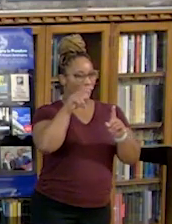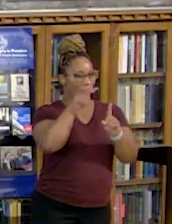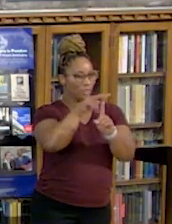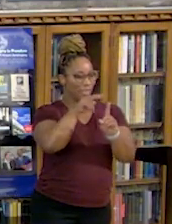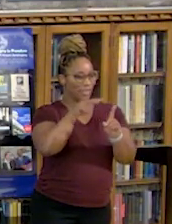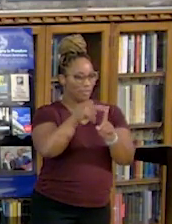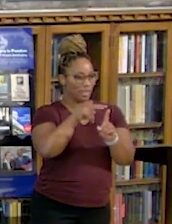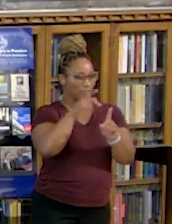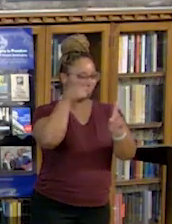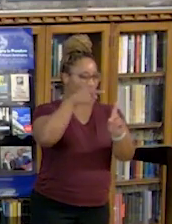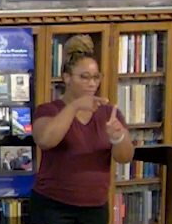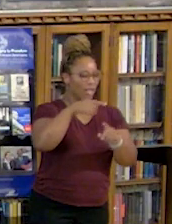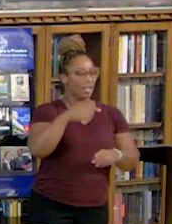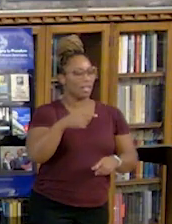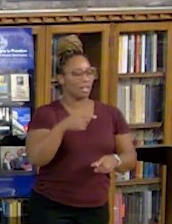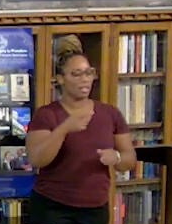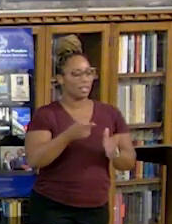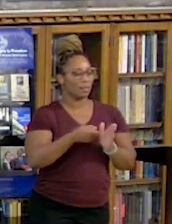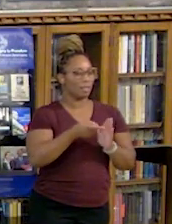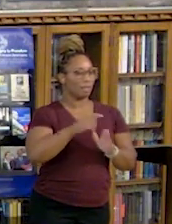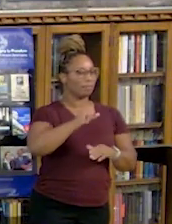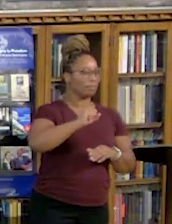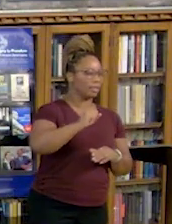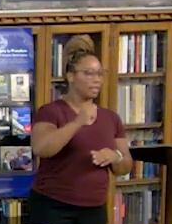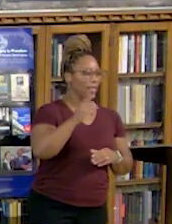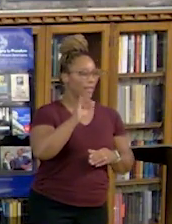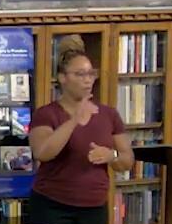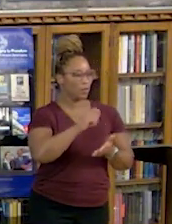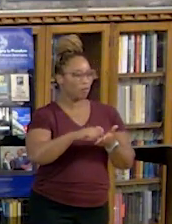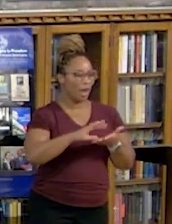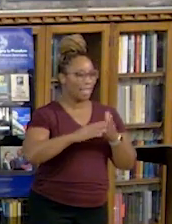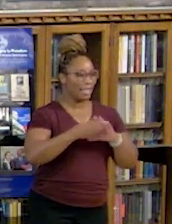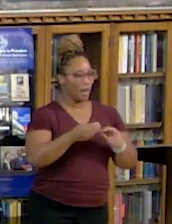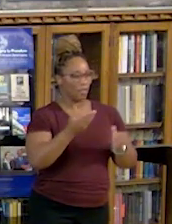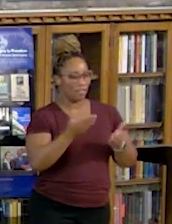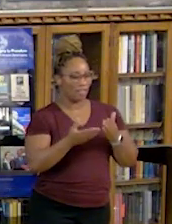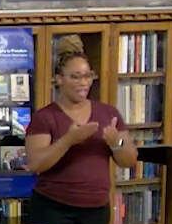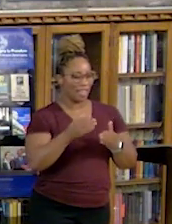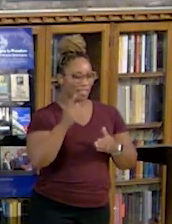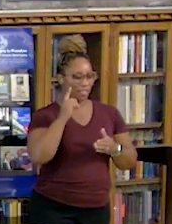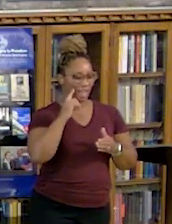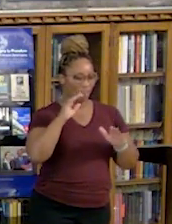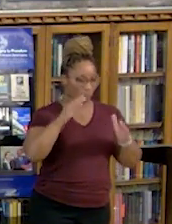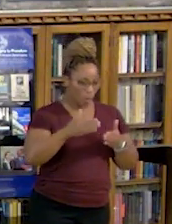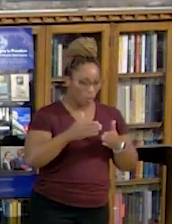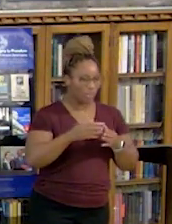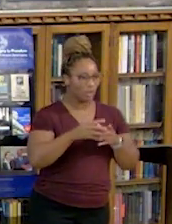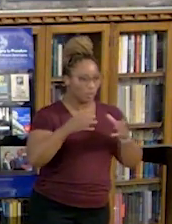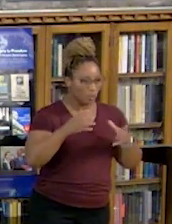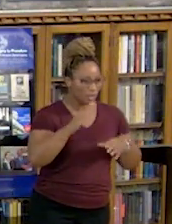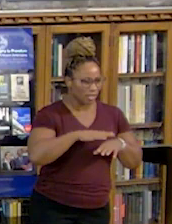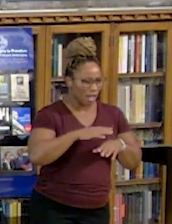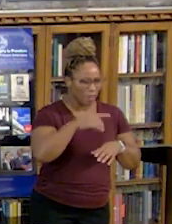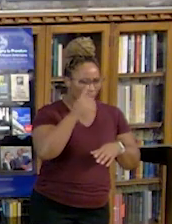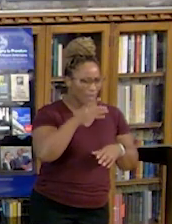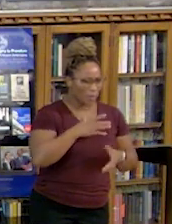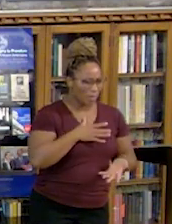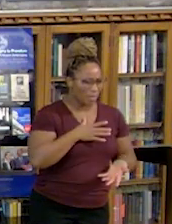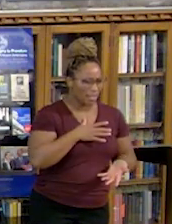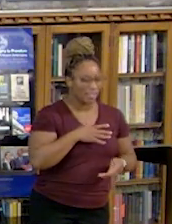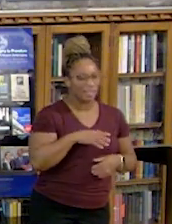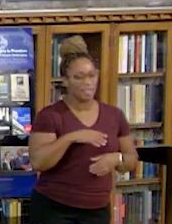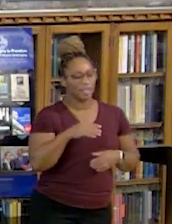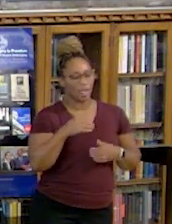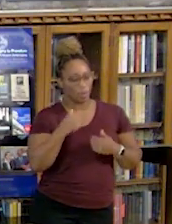um you know there's sometimes been pushed back for writing narratives that perhaps they would say Focus too much on black women so I had I did